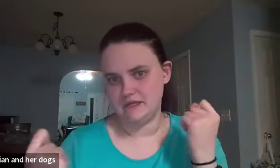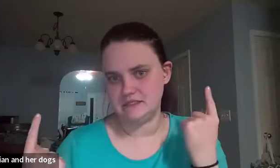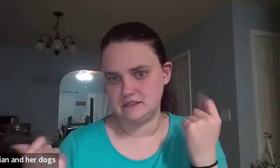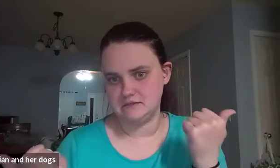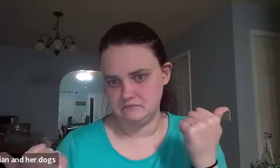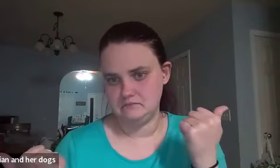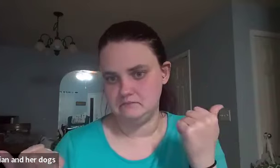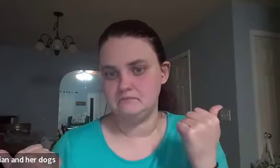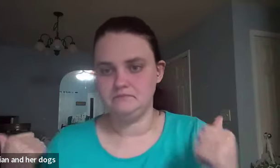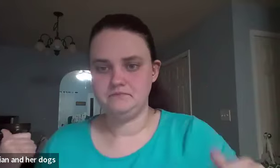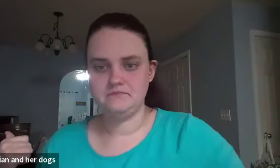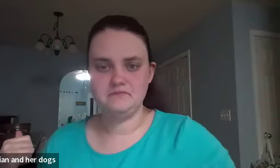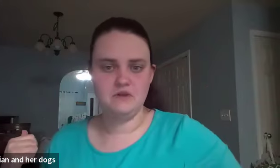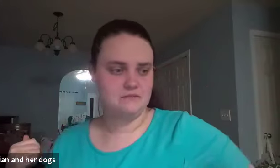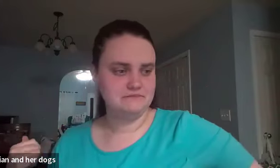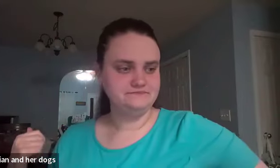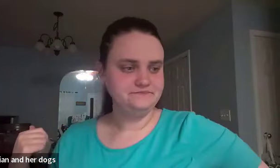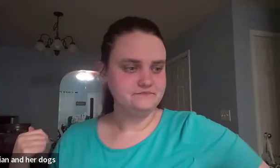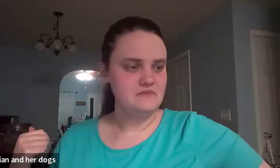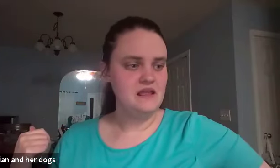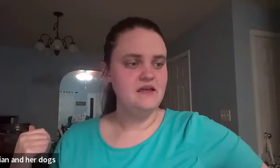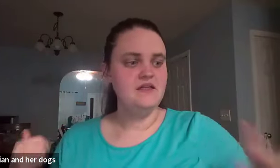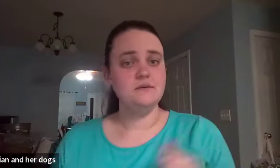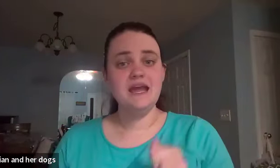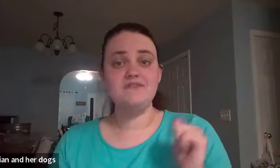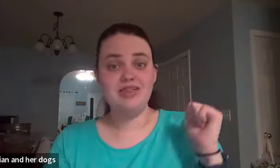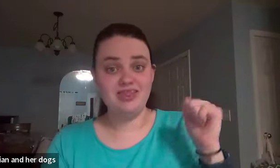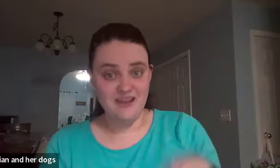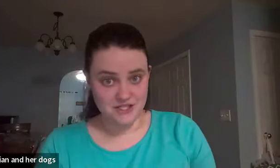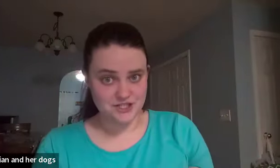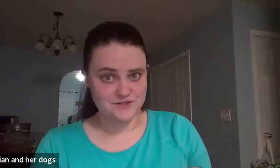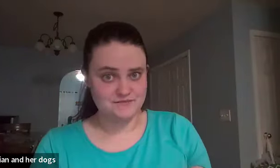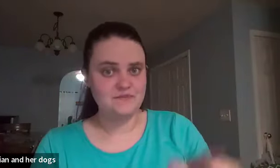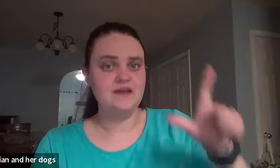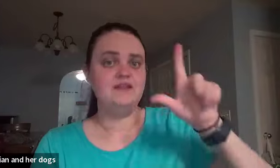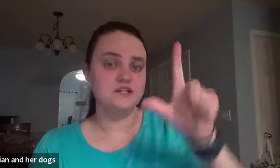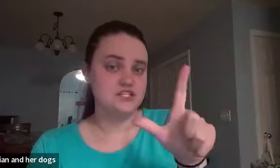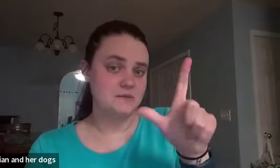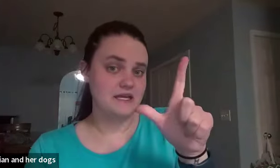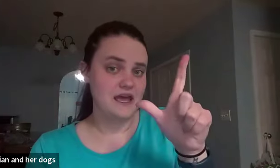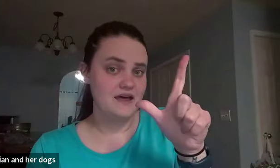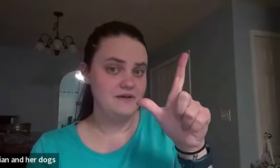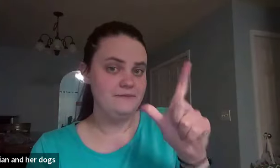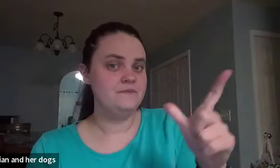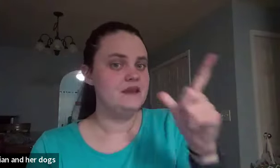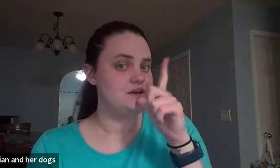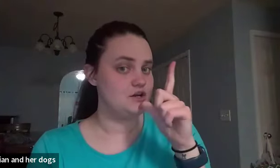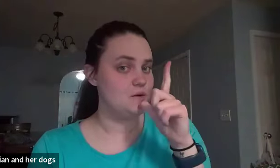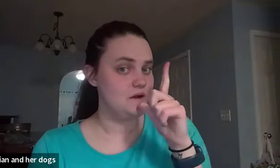that makes sense. Okay. Then we have lunch. Lunch is gonna be an L, and you're gonna go